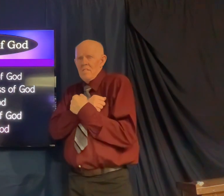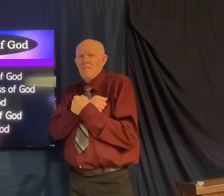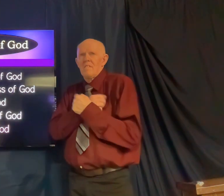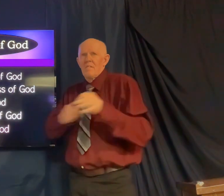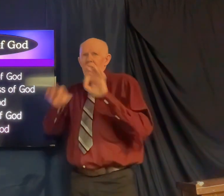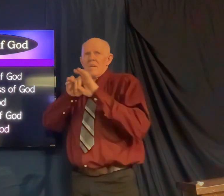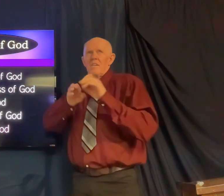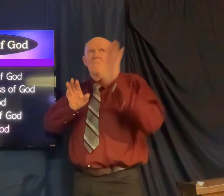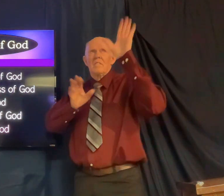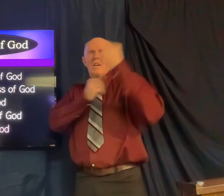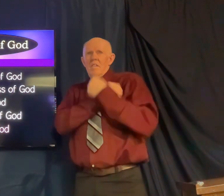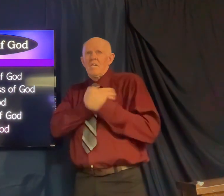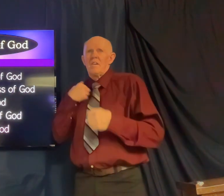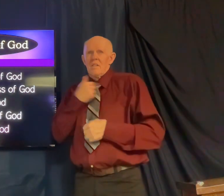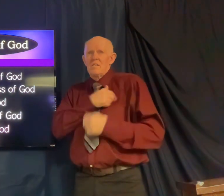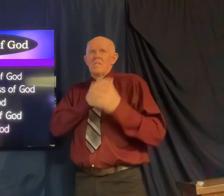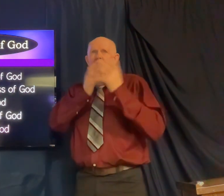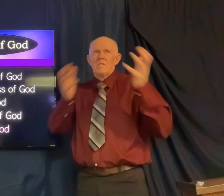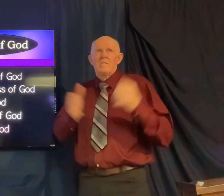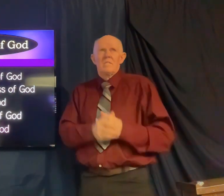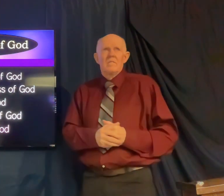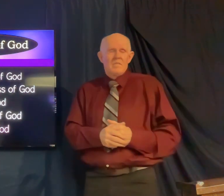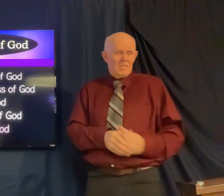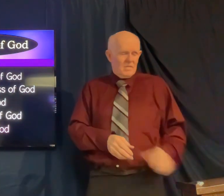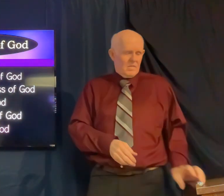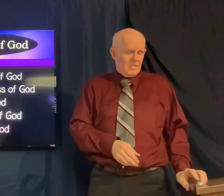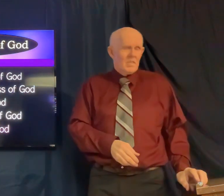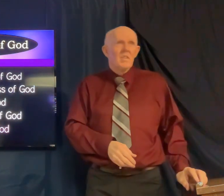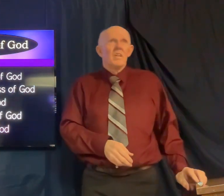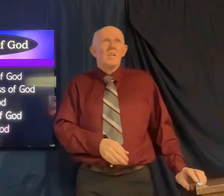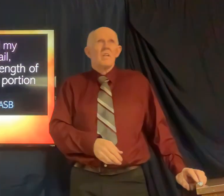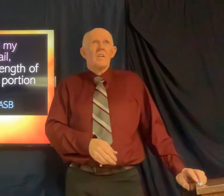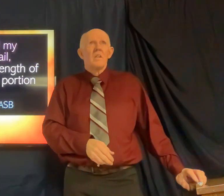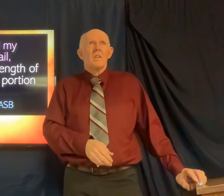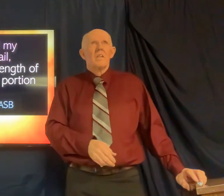Love is the most important. He loves us so much.